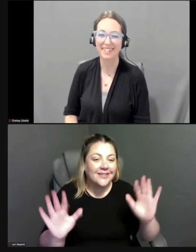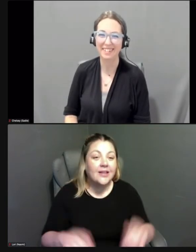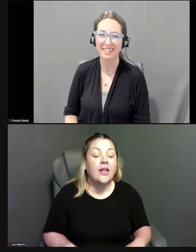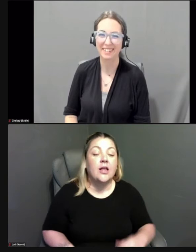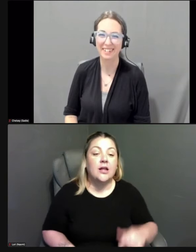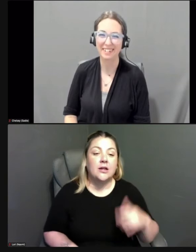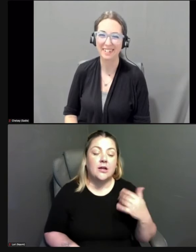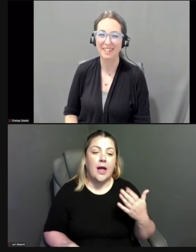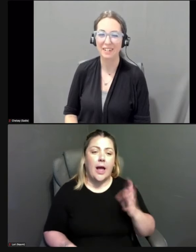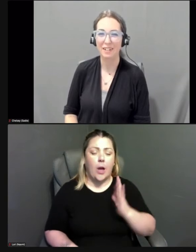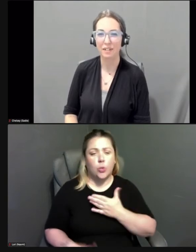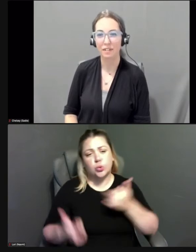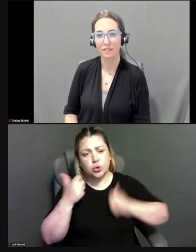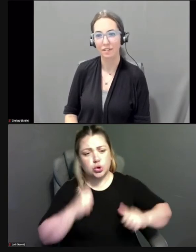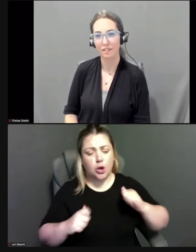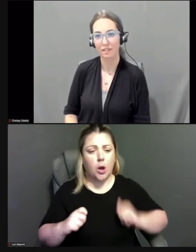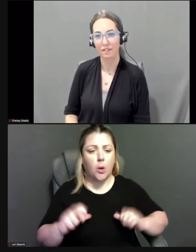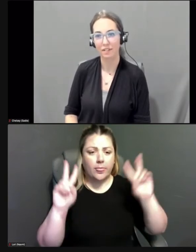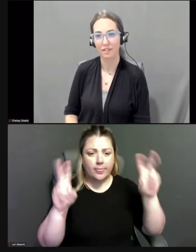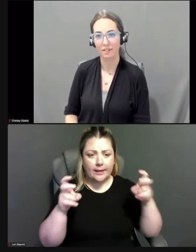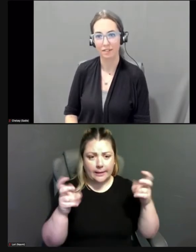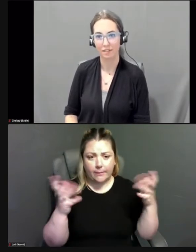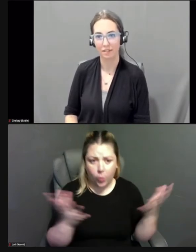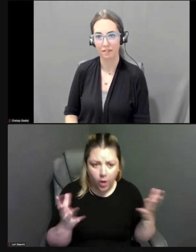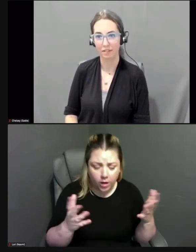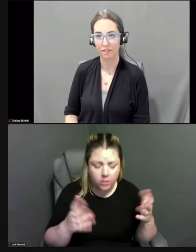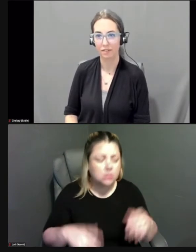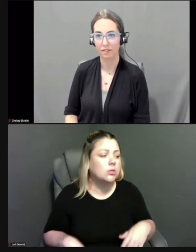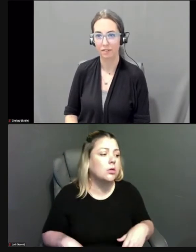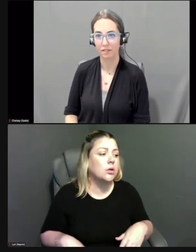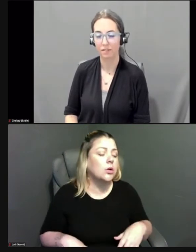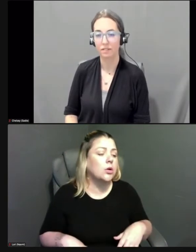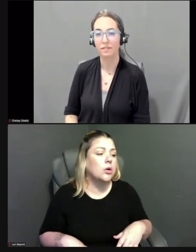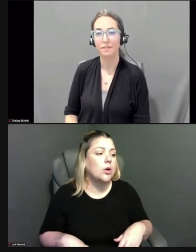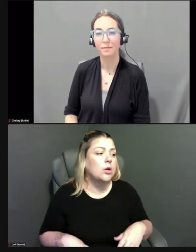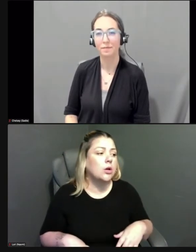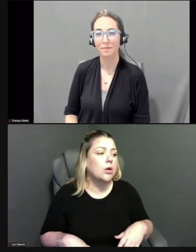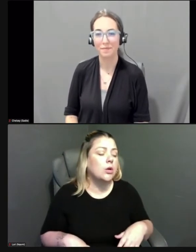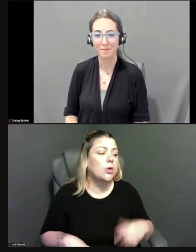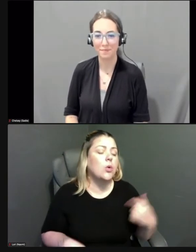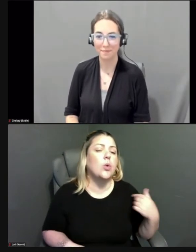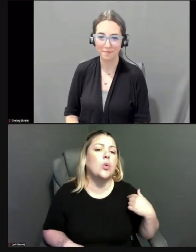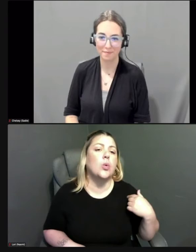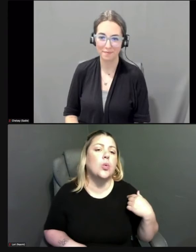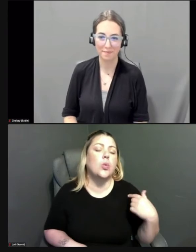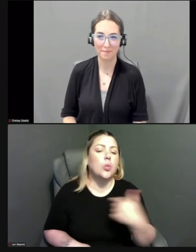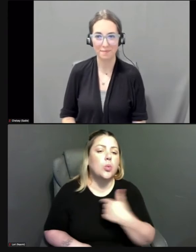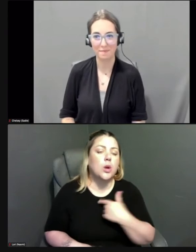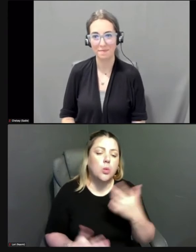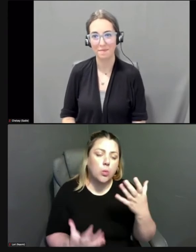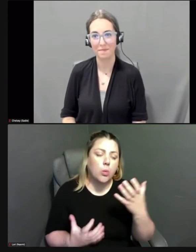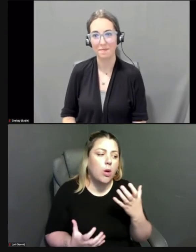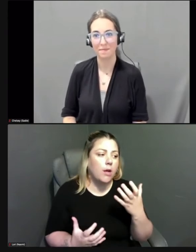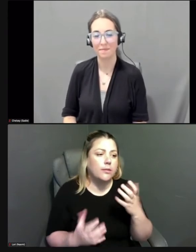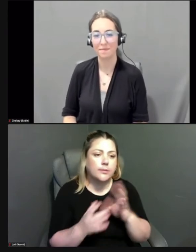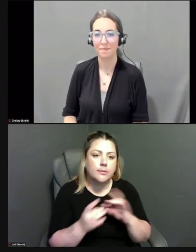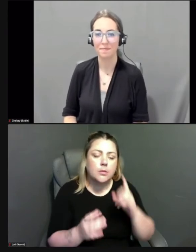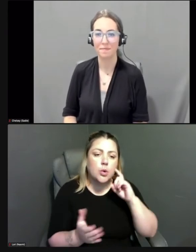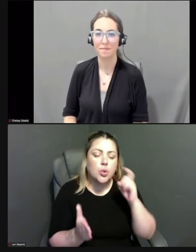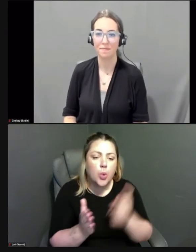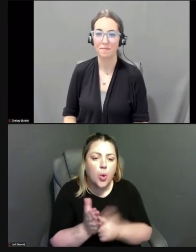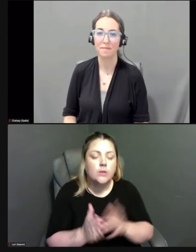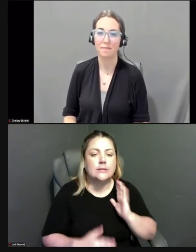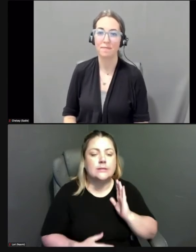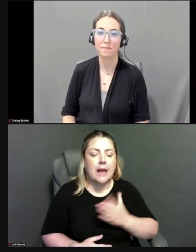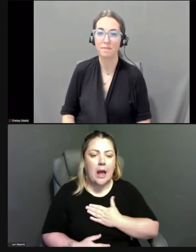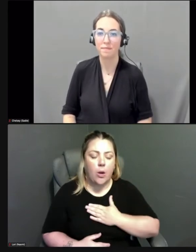this podcast, obviously, is all about noticing how widening our lens, like ditching diet